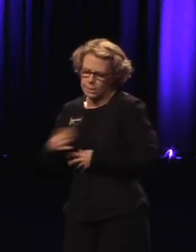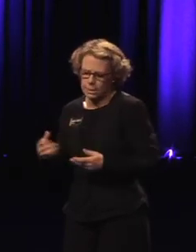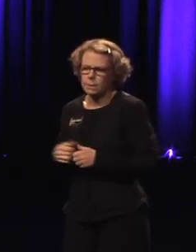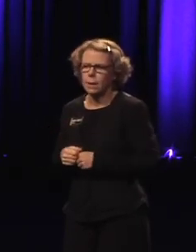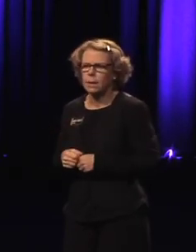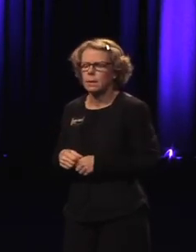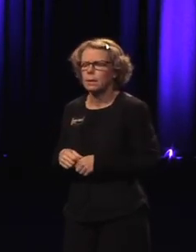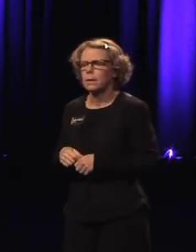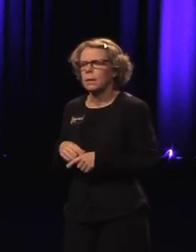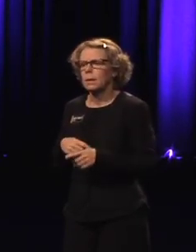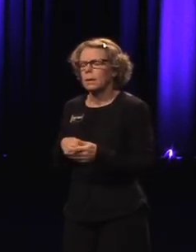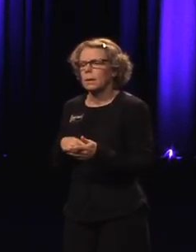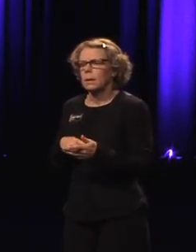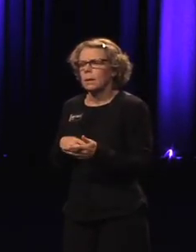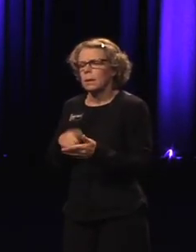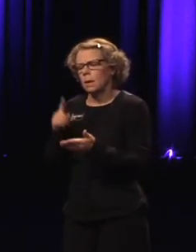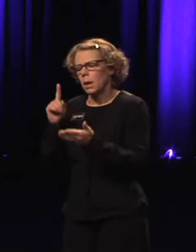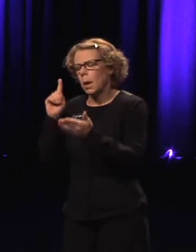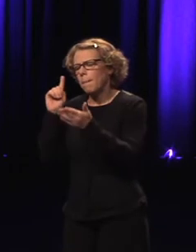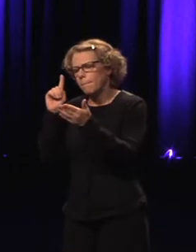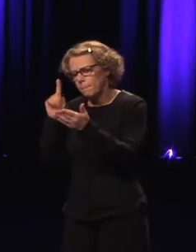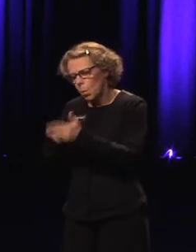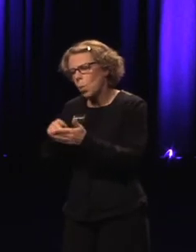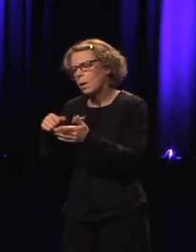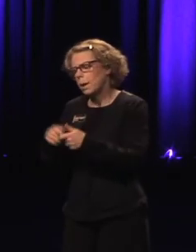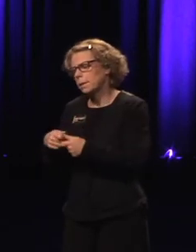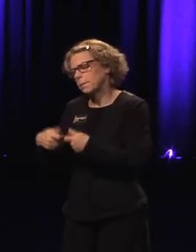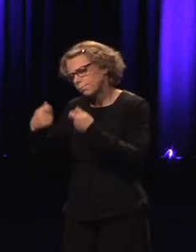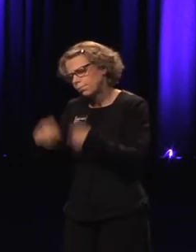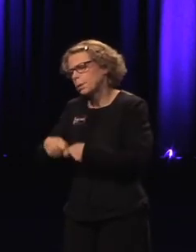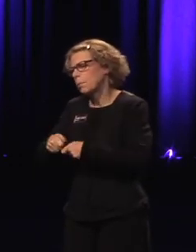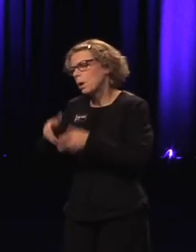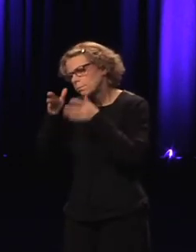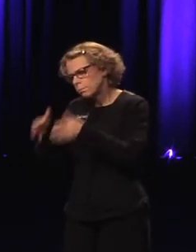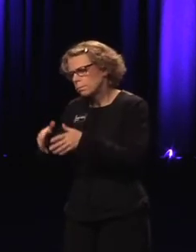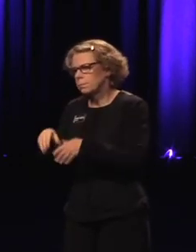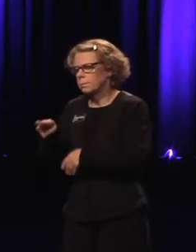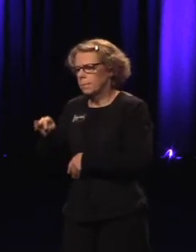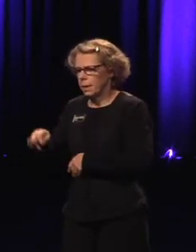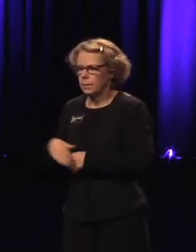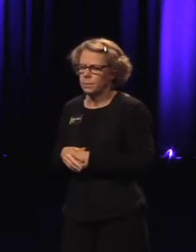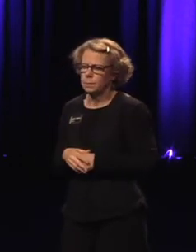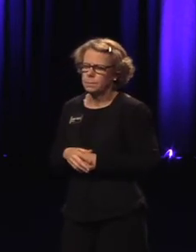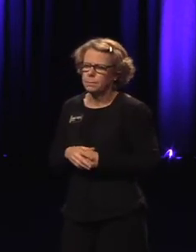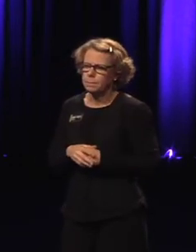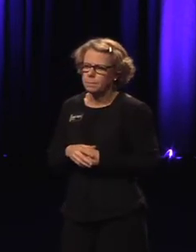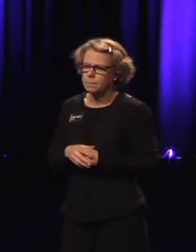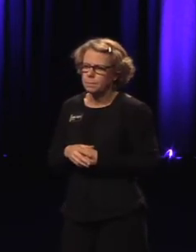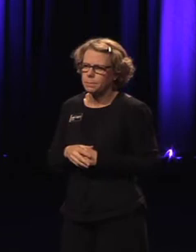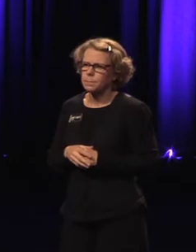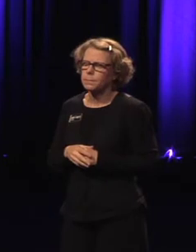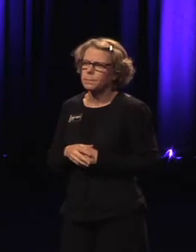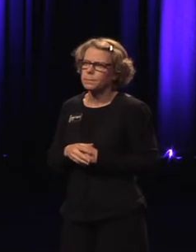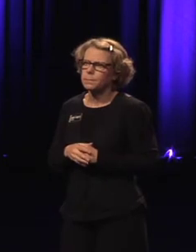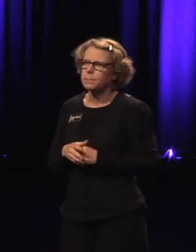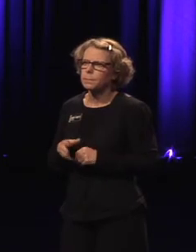so circumscribed that they fell short of human rights treaty commitments. States are already under